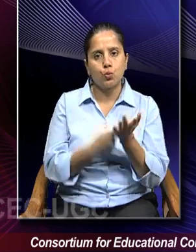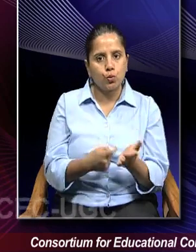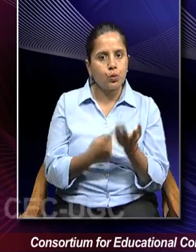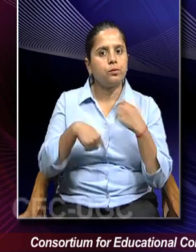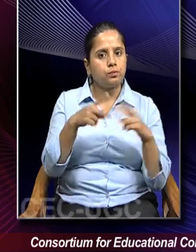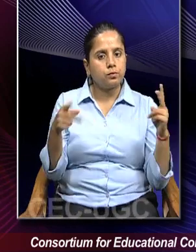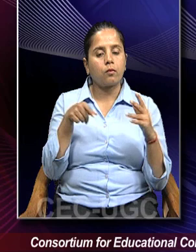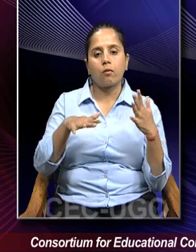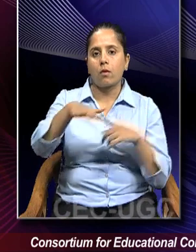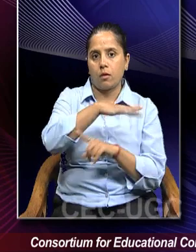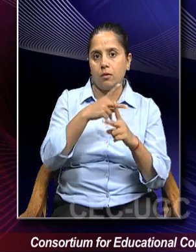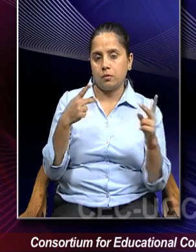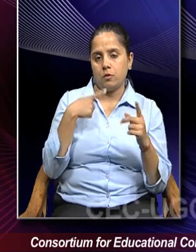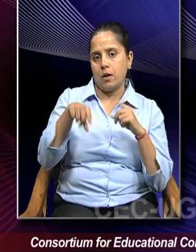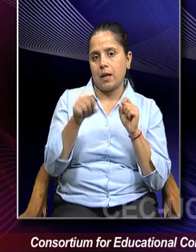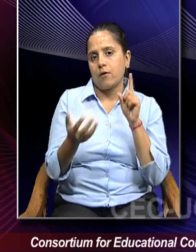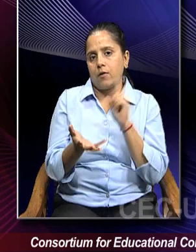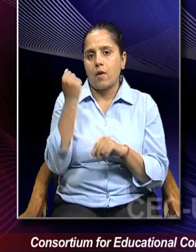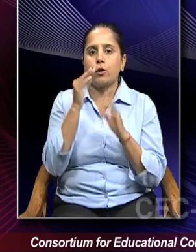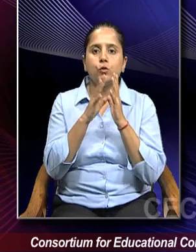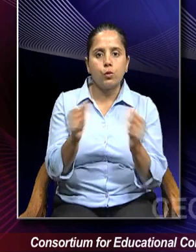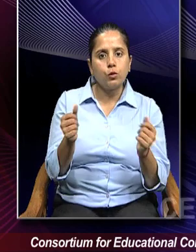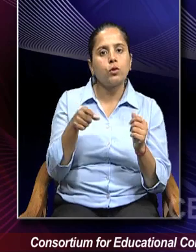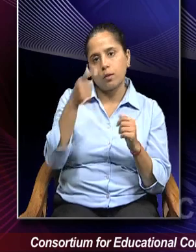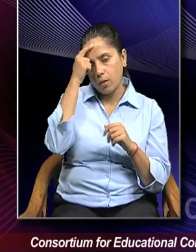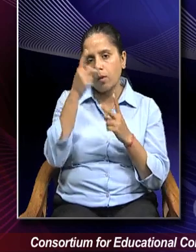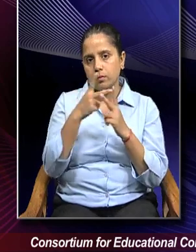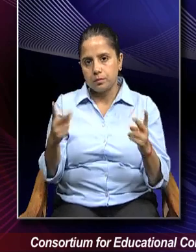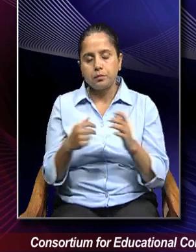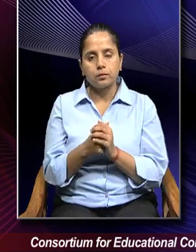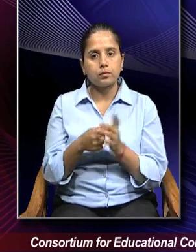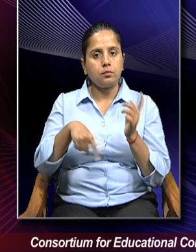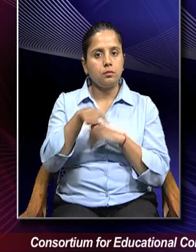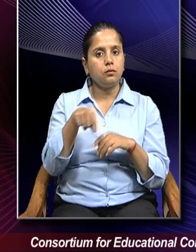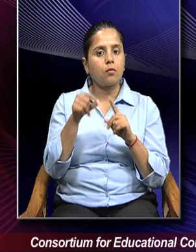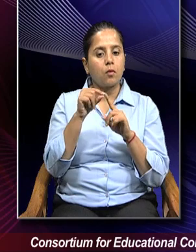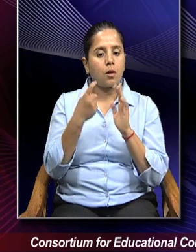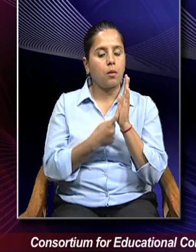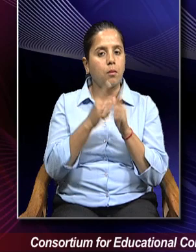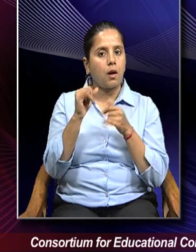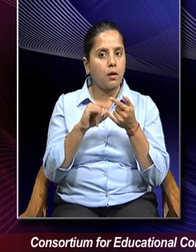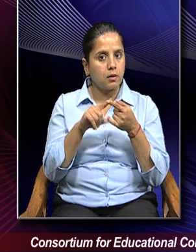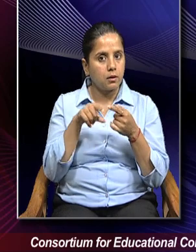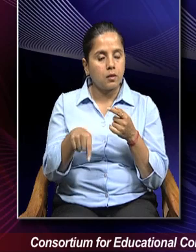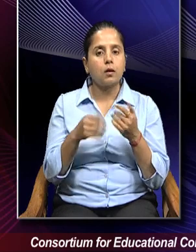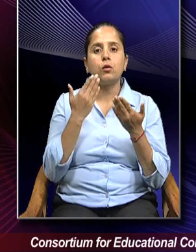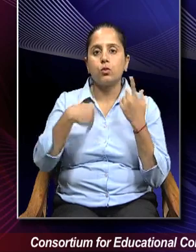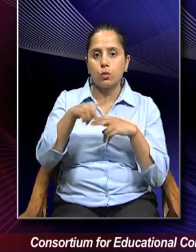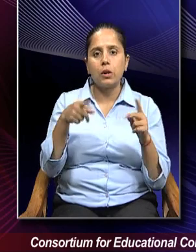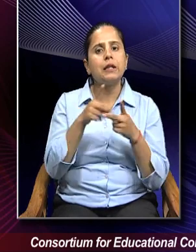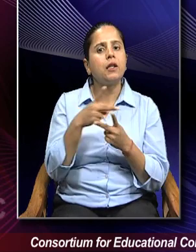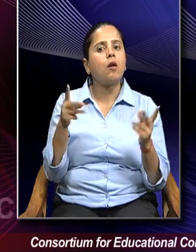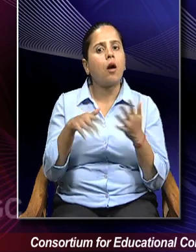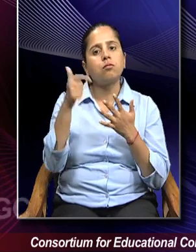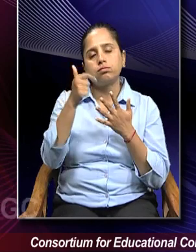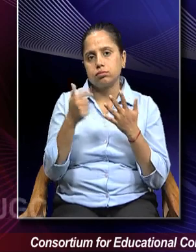in those areas where we can find solution to the problem. So, within the praxis school, there are different variants